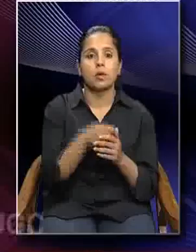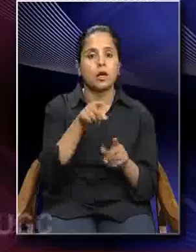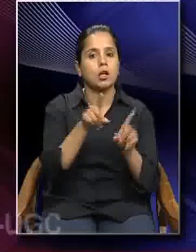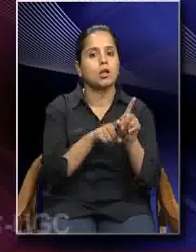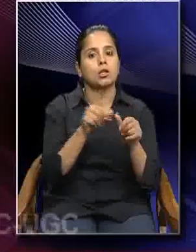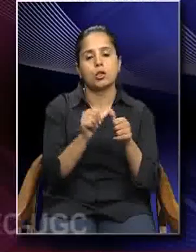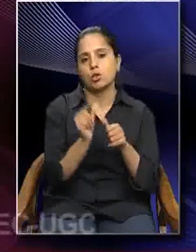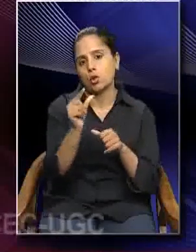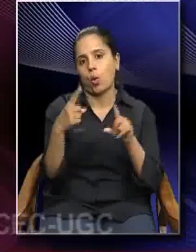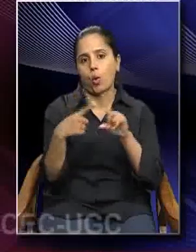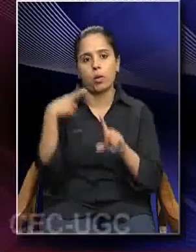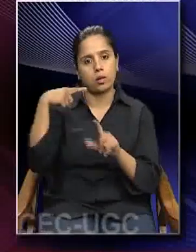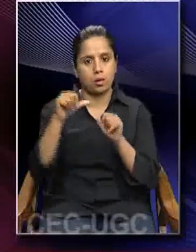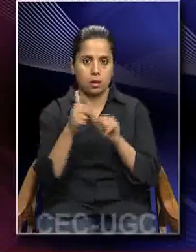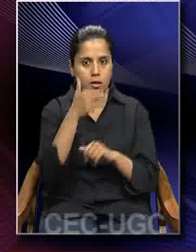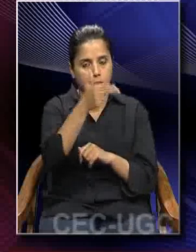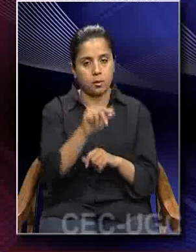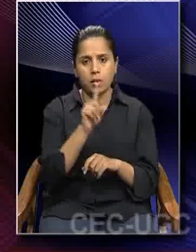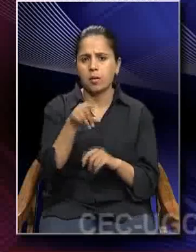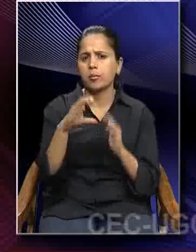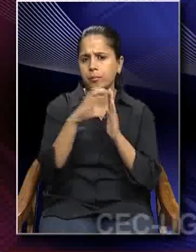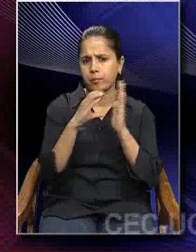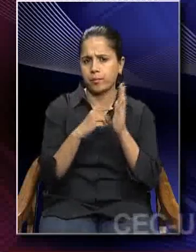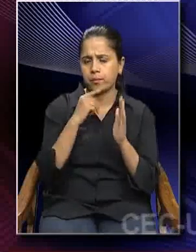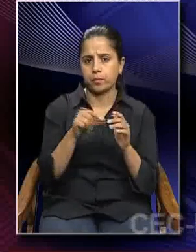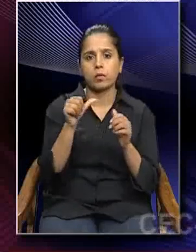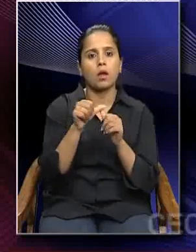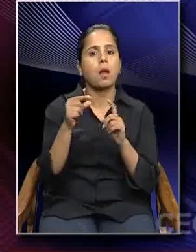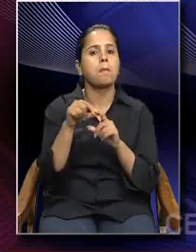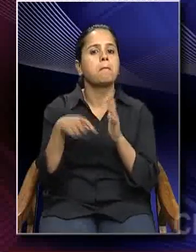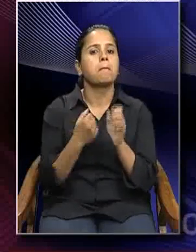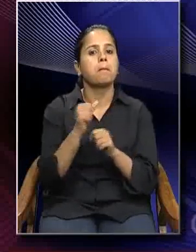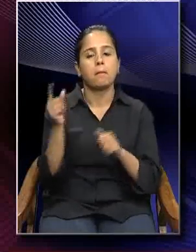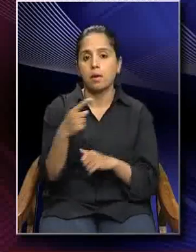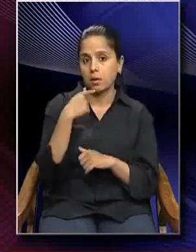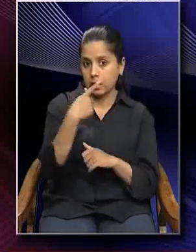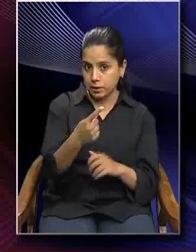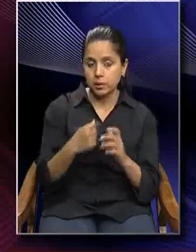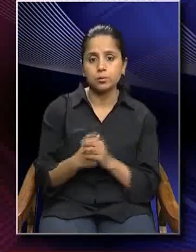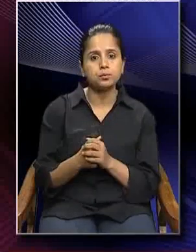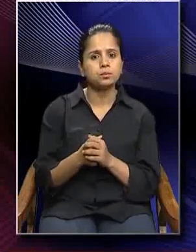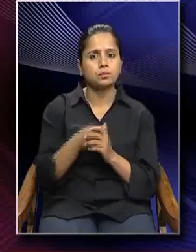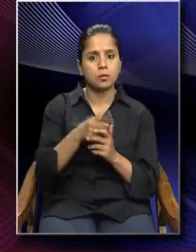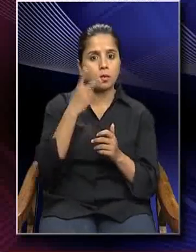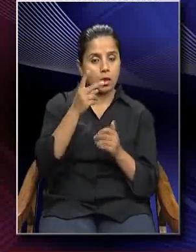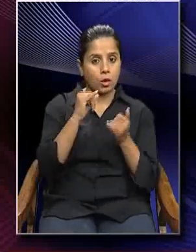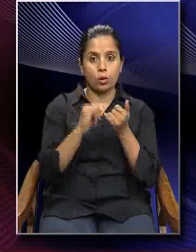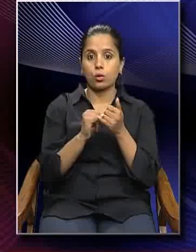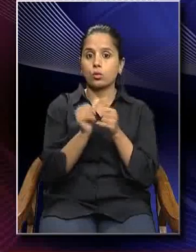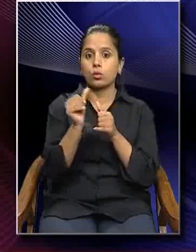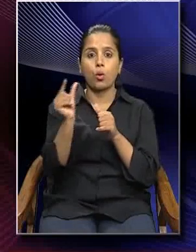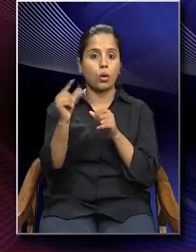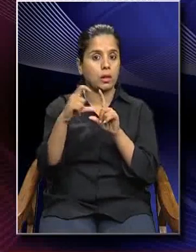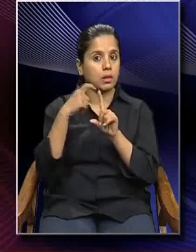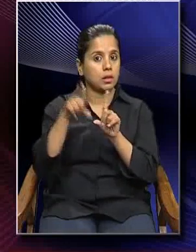Yautaka. There was a text by Aparaka which said that the Saudaika was under